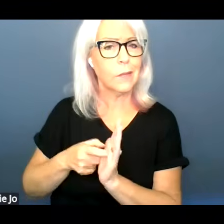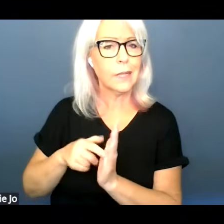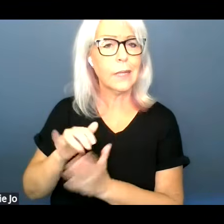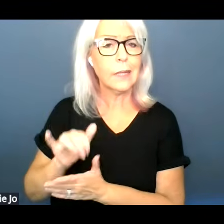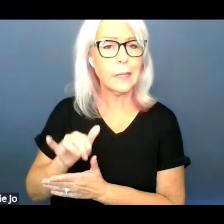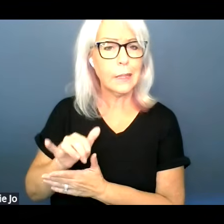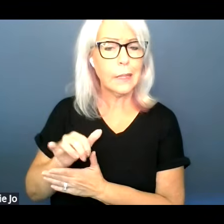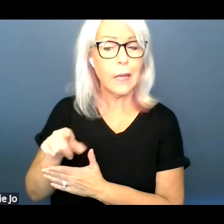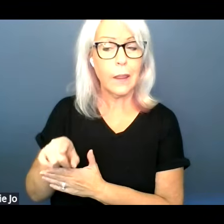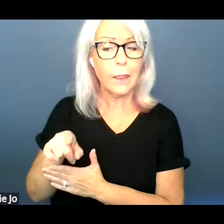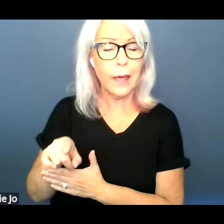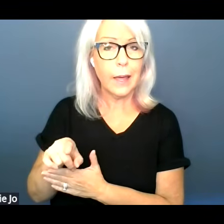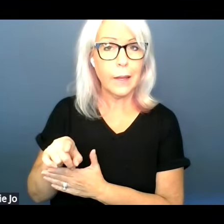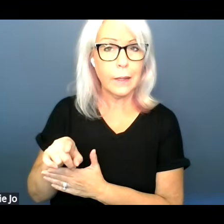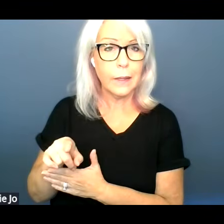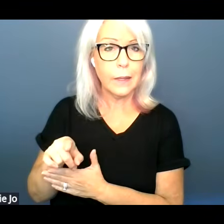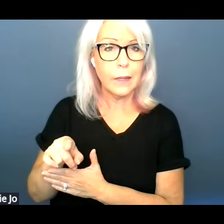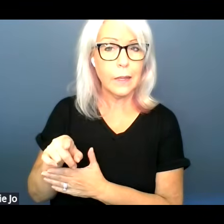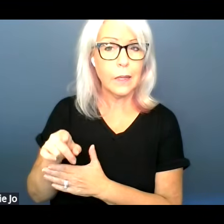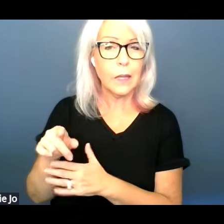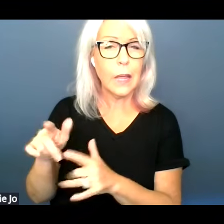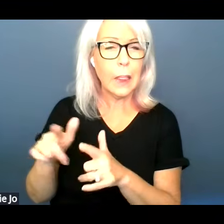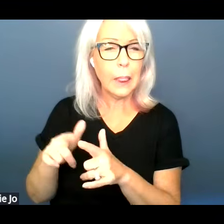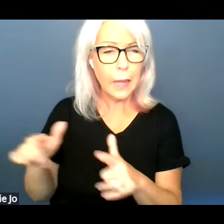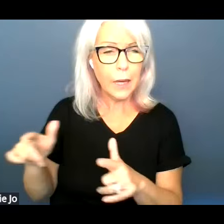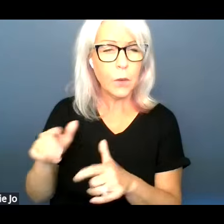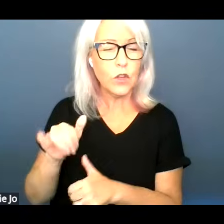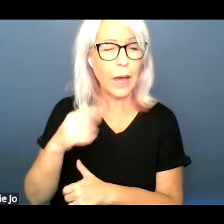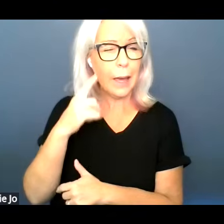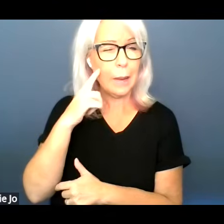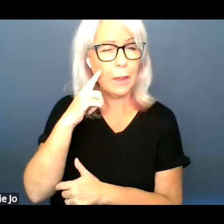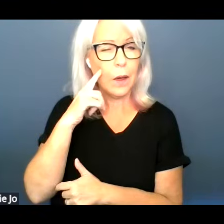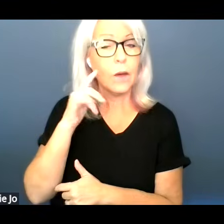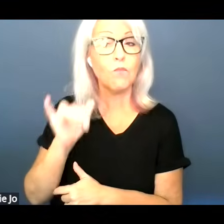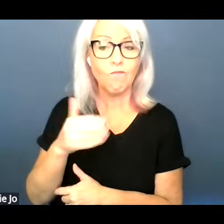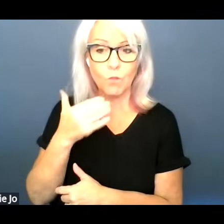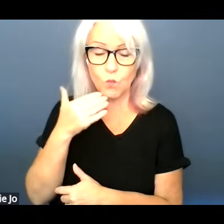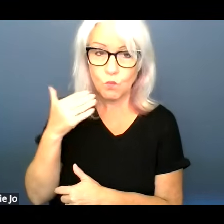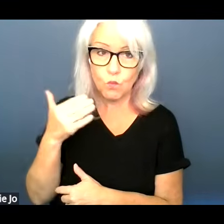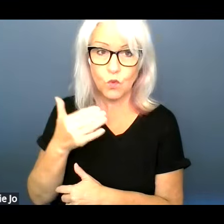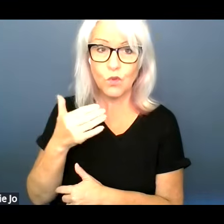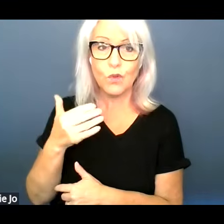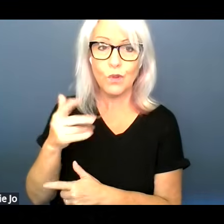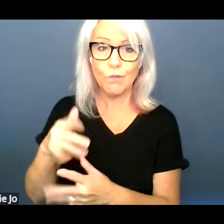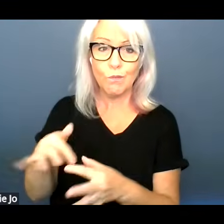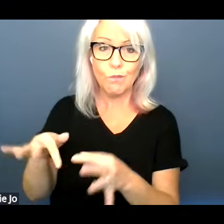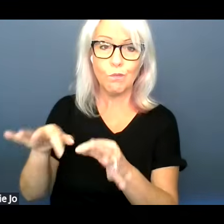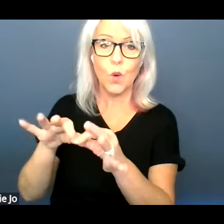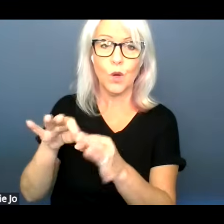something that was a particularly important part of the initiative.